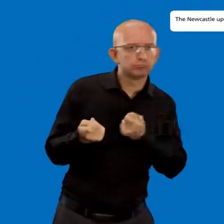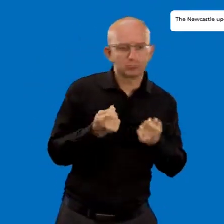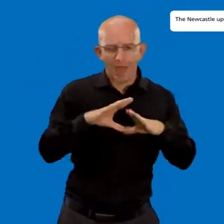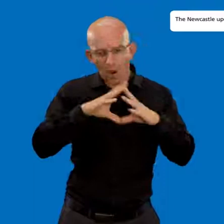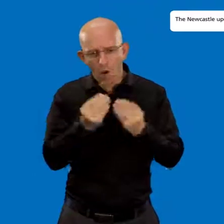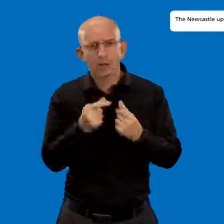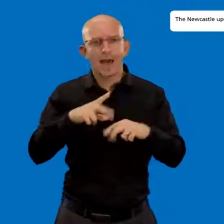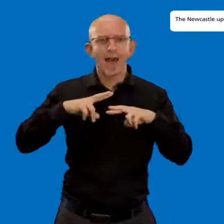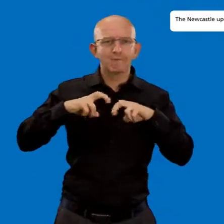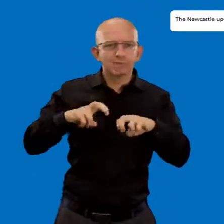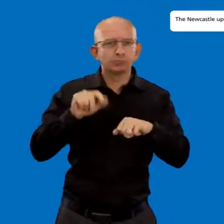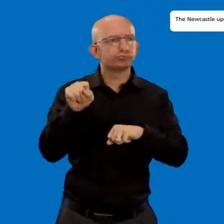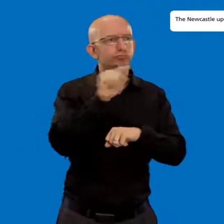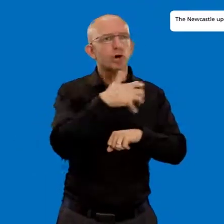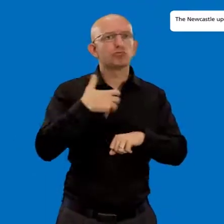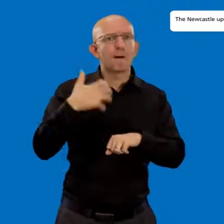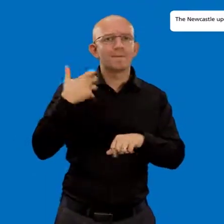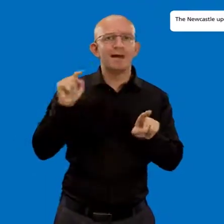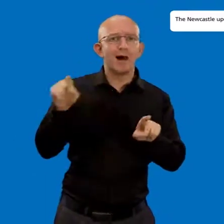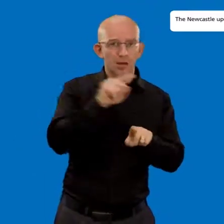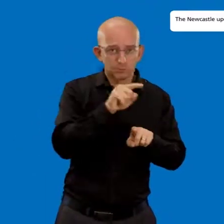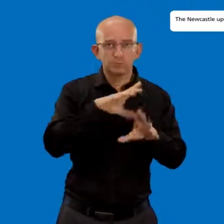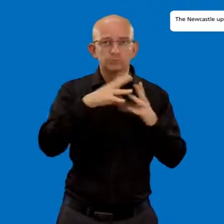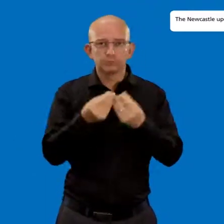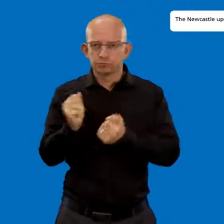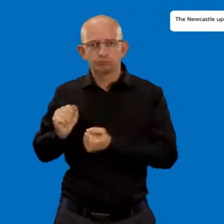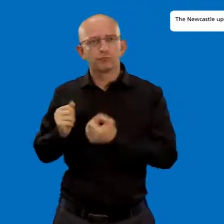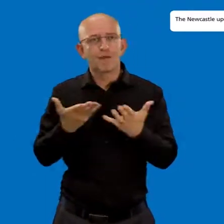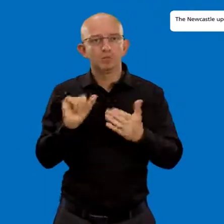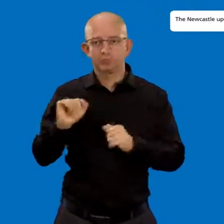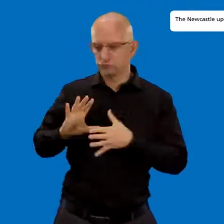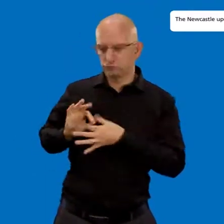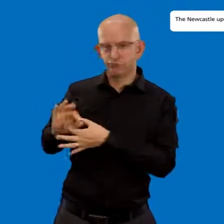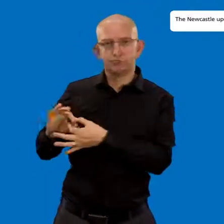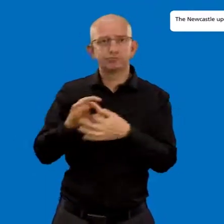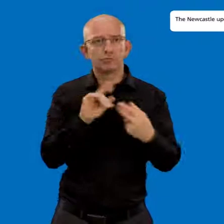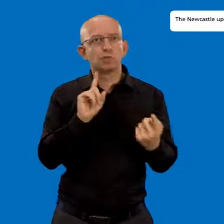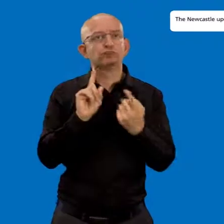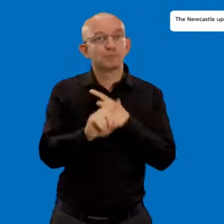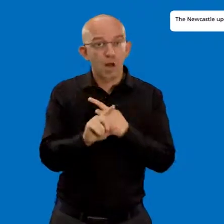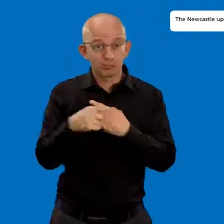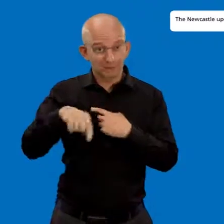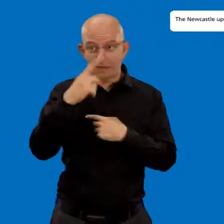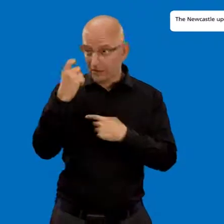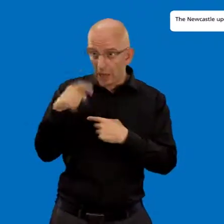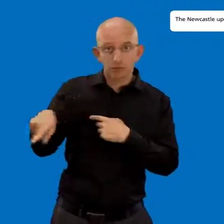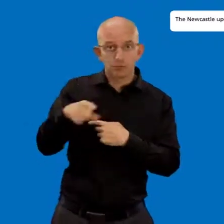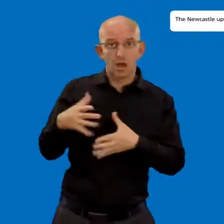of complaints and provision of a combined response where this is appropriate.